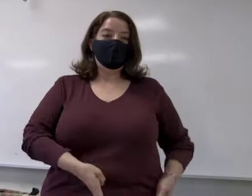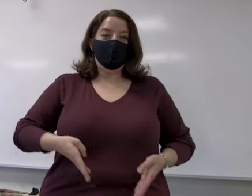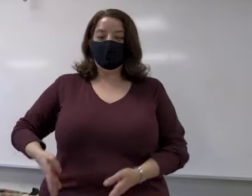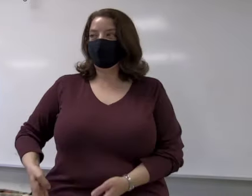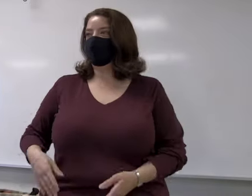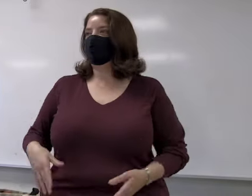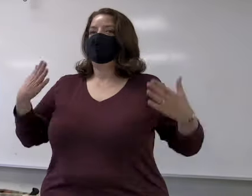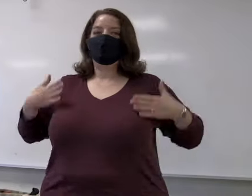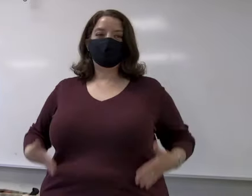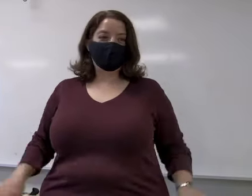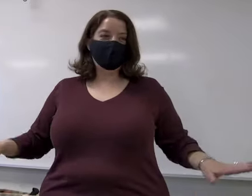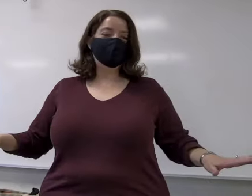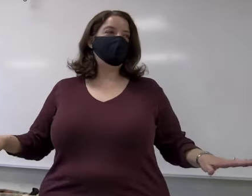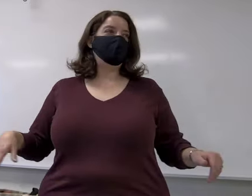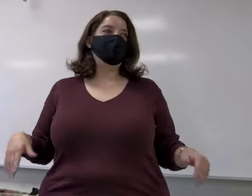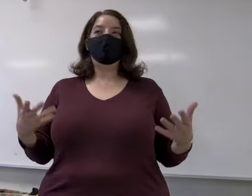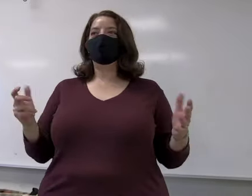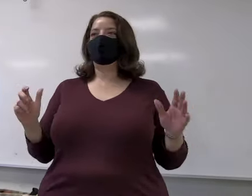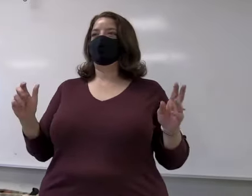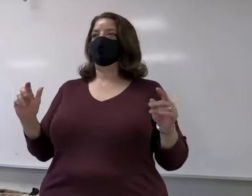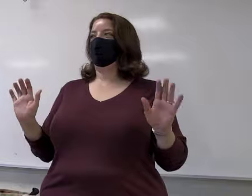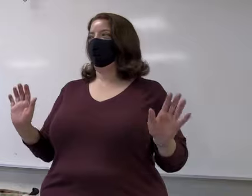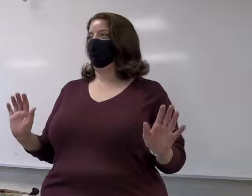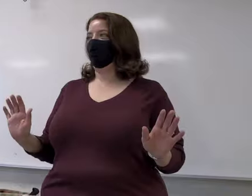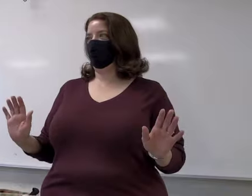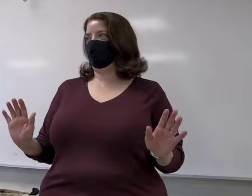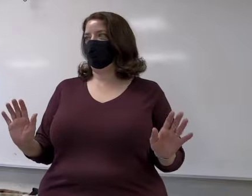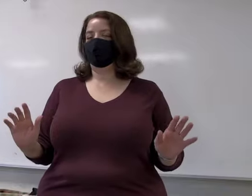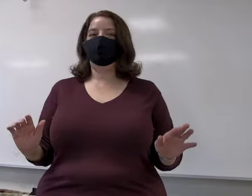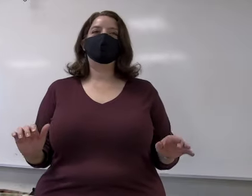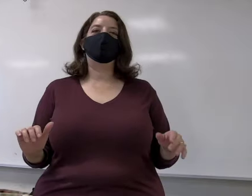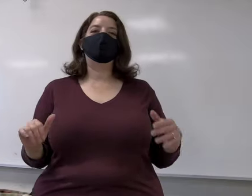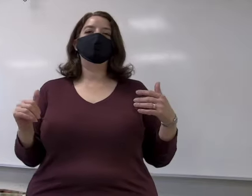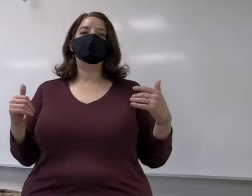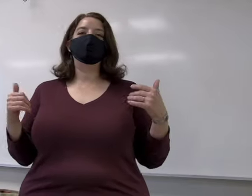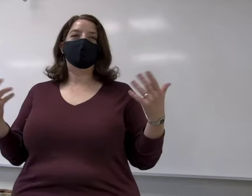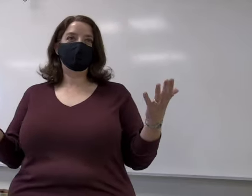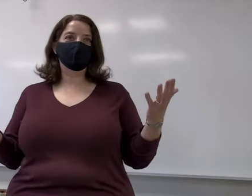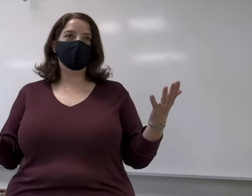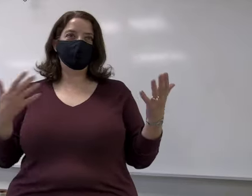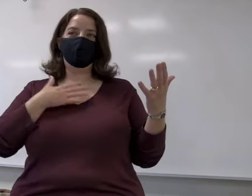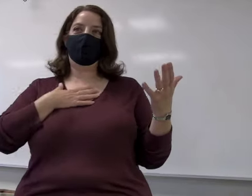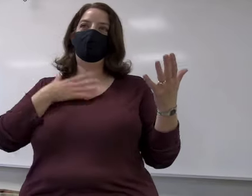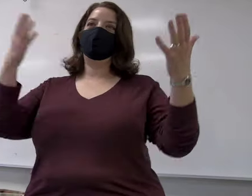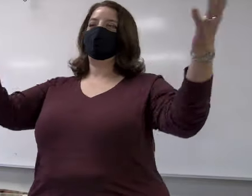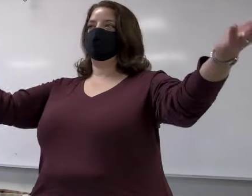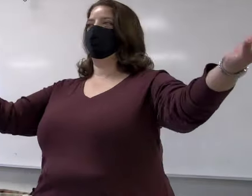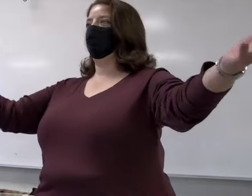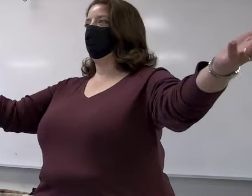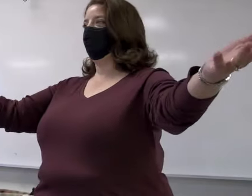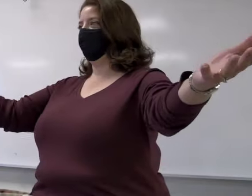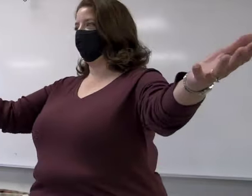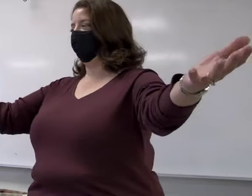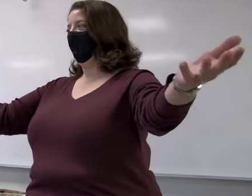pants, dress. Right now we're going to talk about all that other stuff. So I'm going to sacrifice my pride on the altar of your education